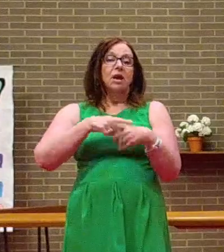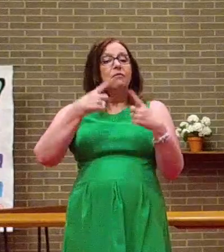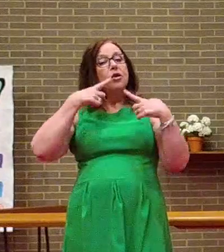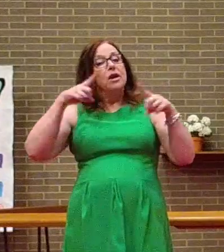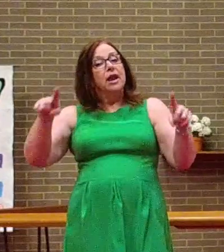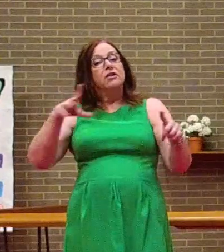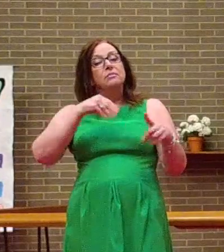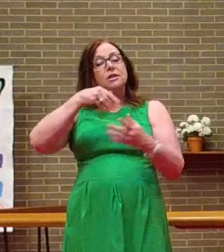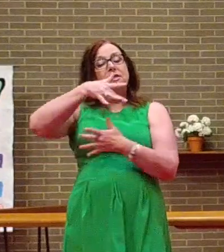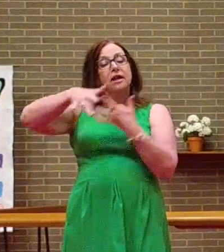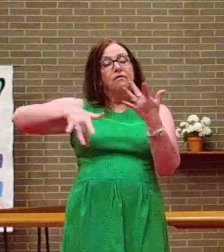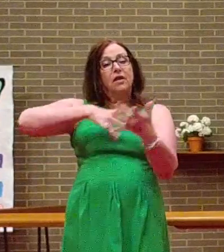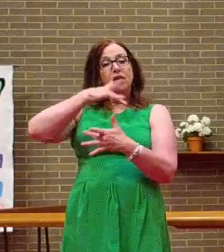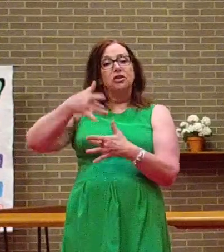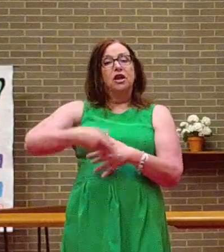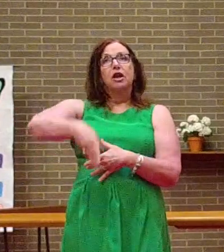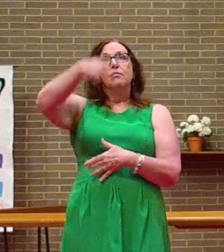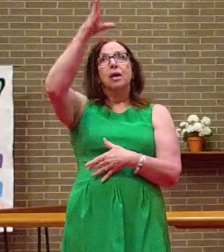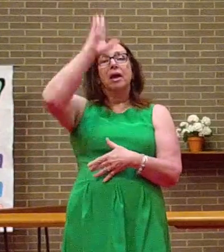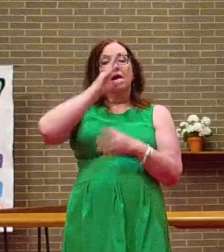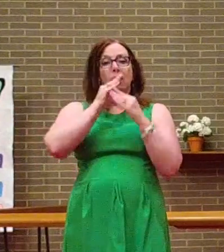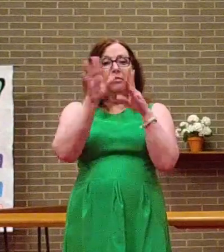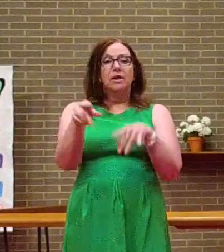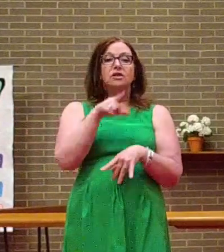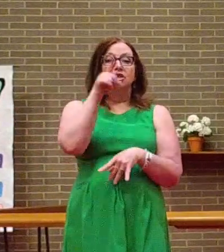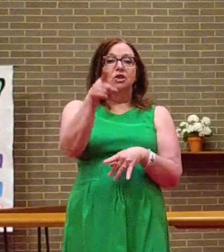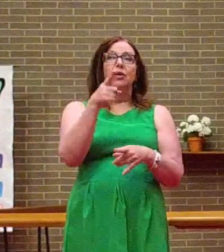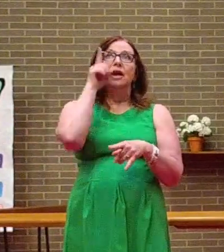announcements and fellowship. May God bless you as he